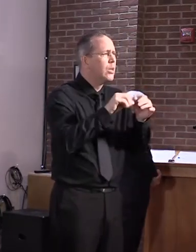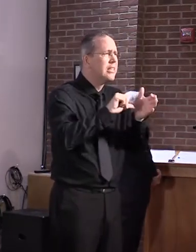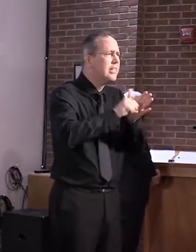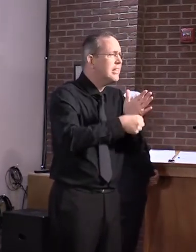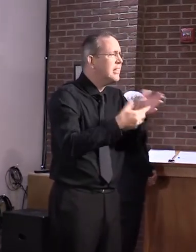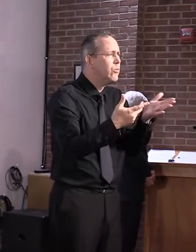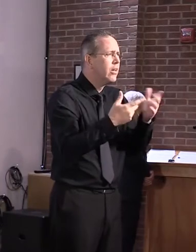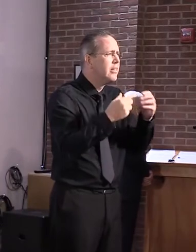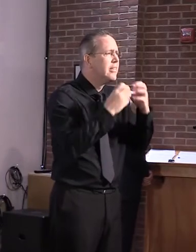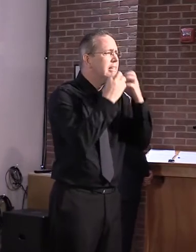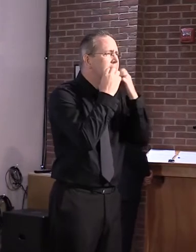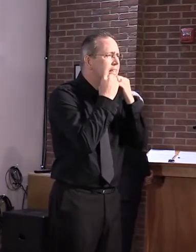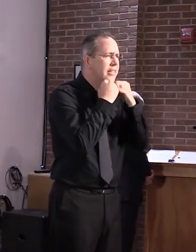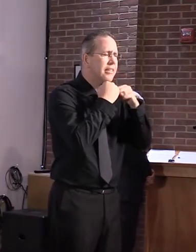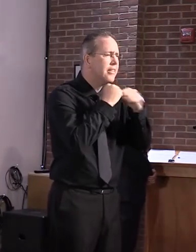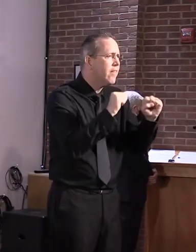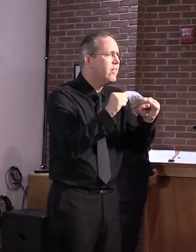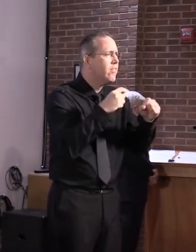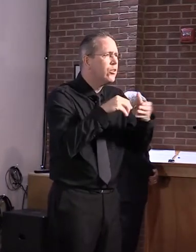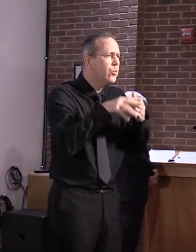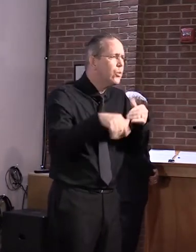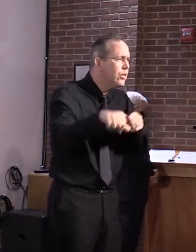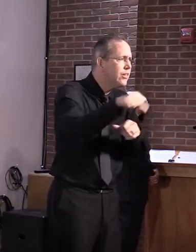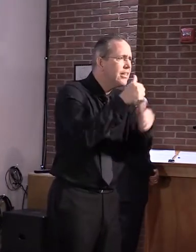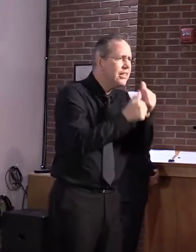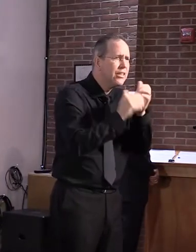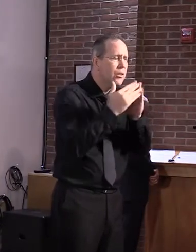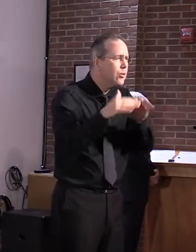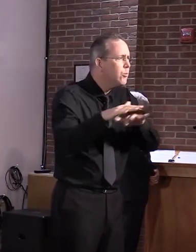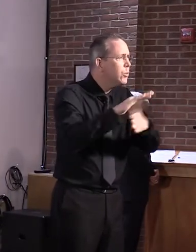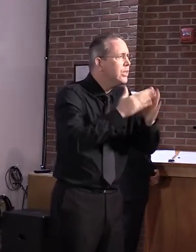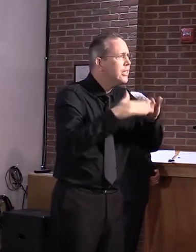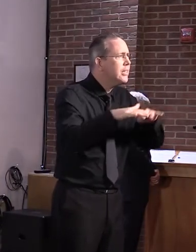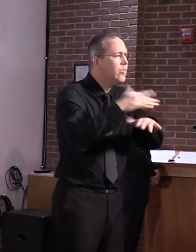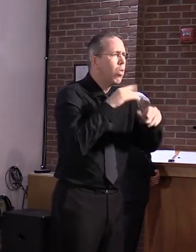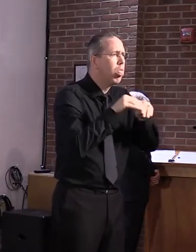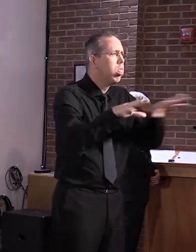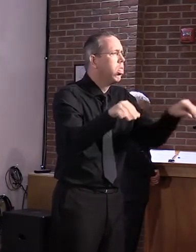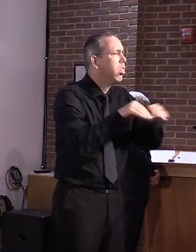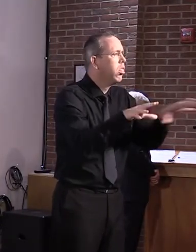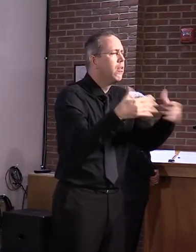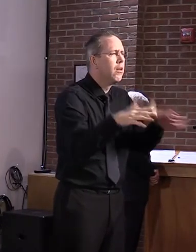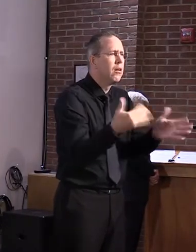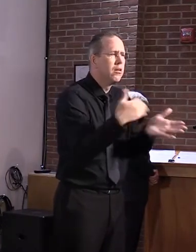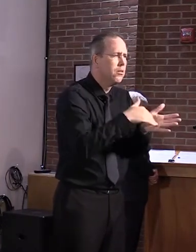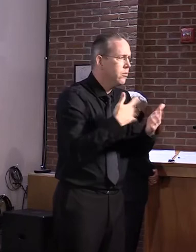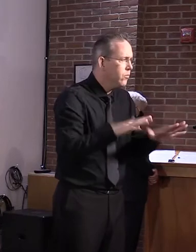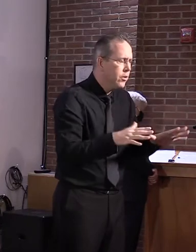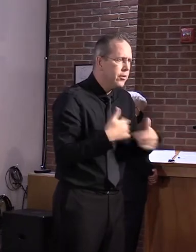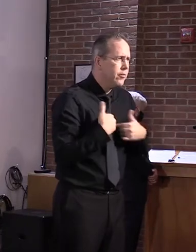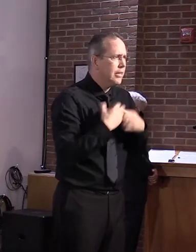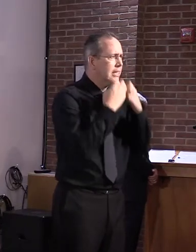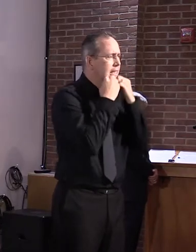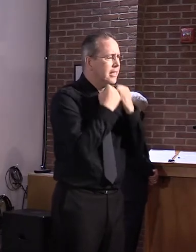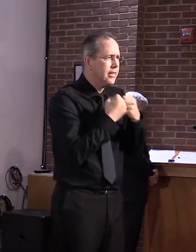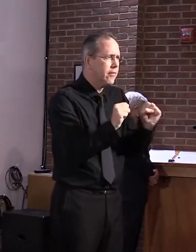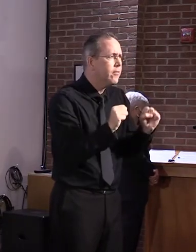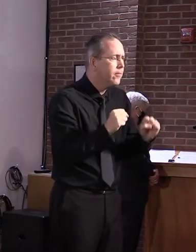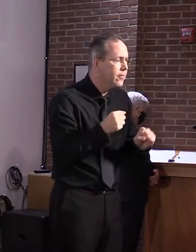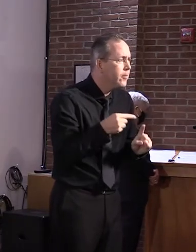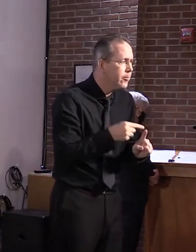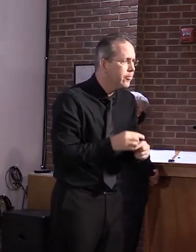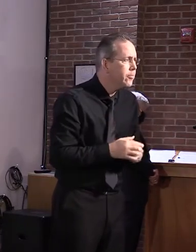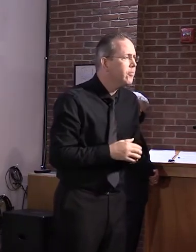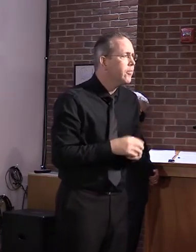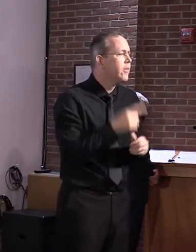school could put its own first couple paragraphs on it. I'll use an example. So Norwich has defended this republic for 200 years. So